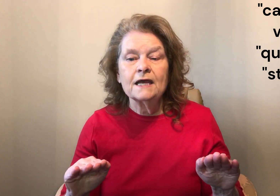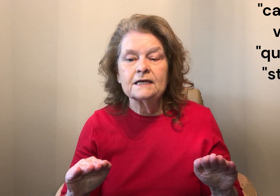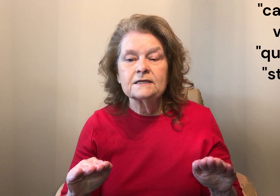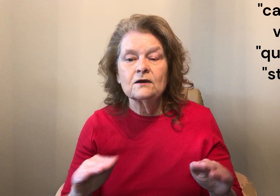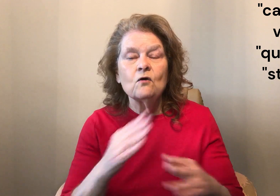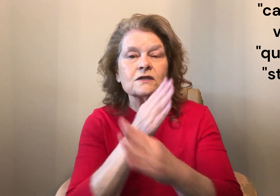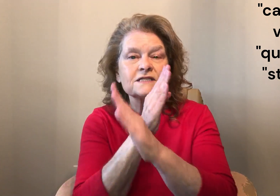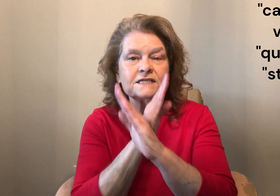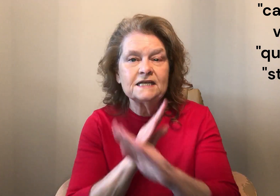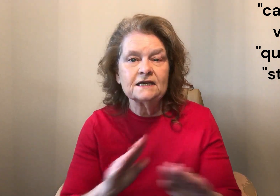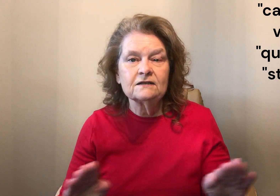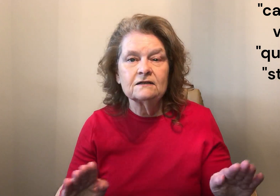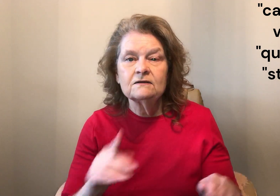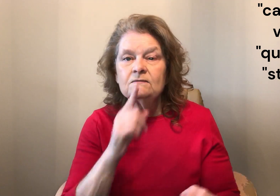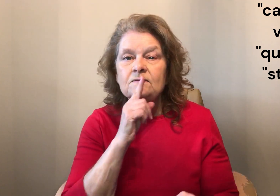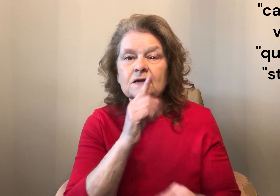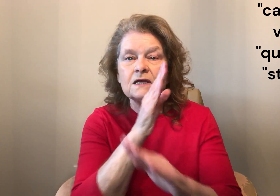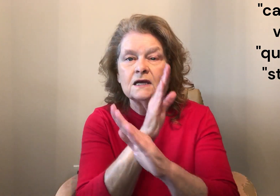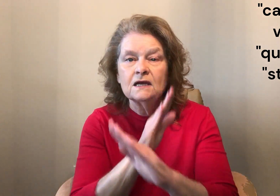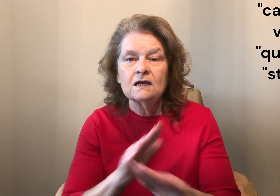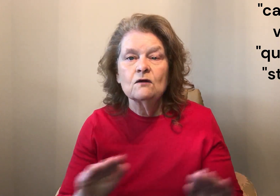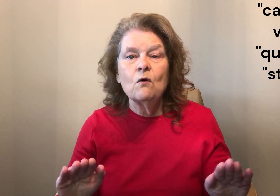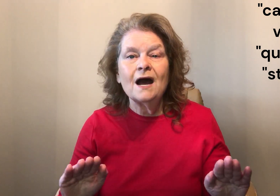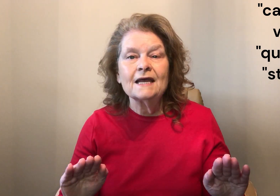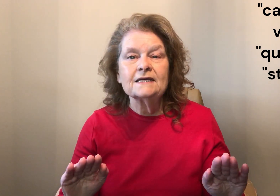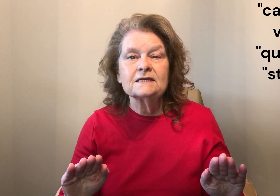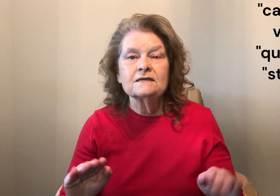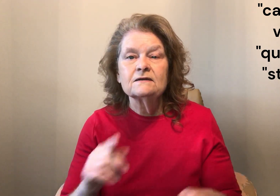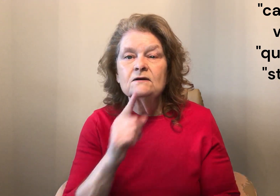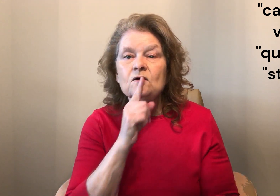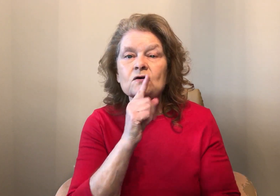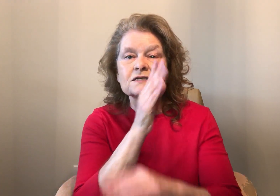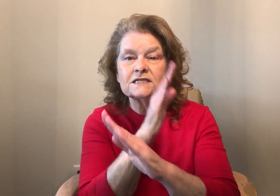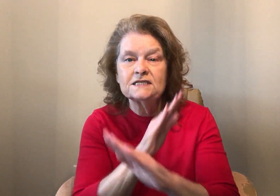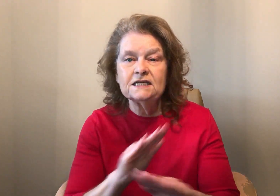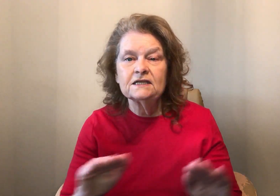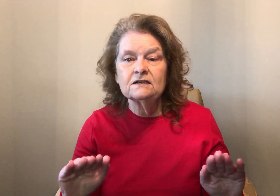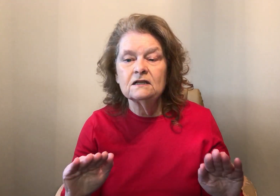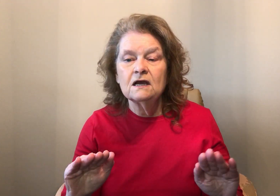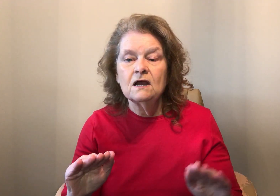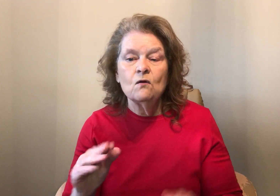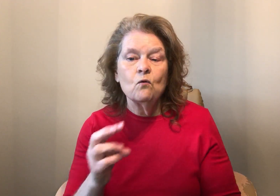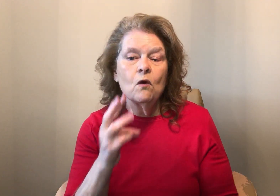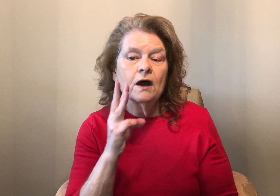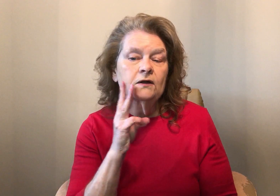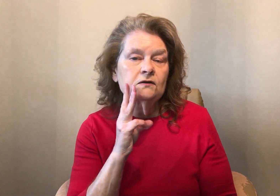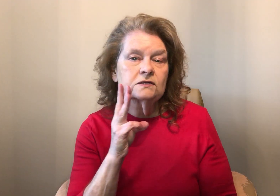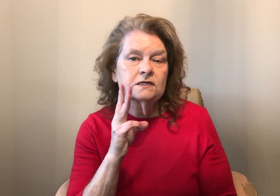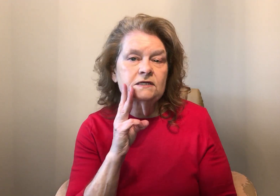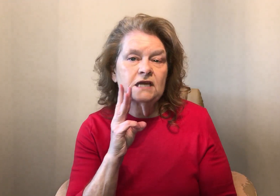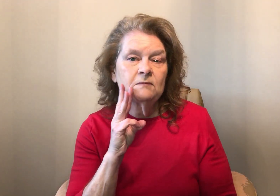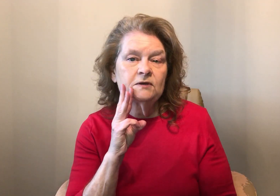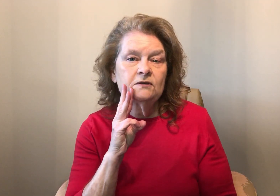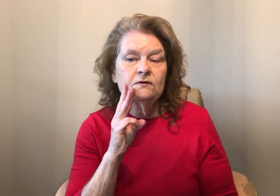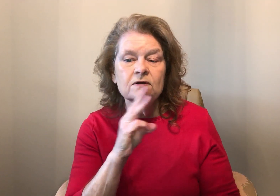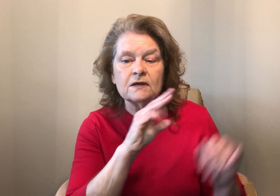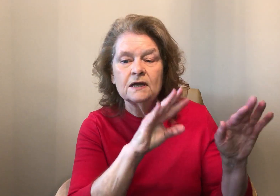Quiet or still. Quiet or still waters. W